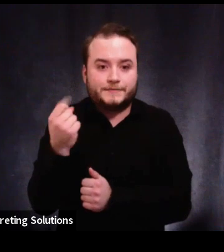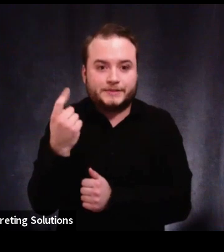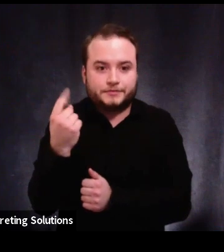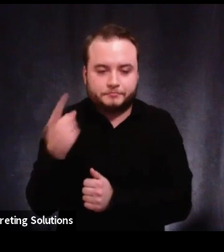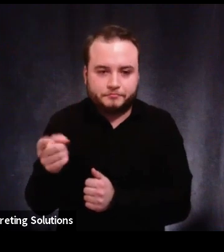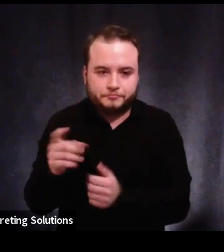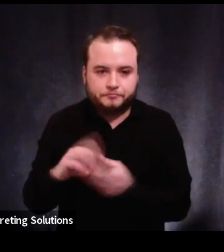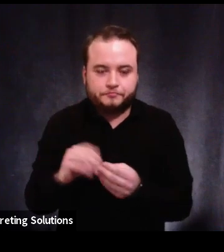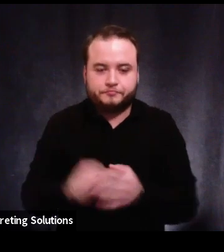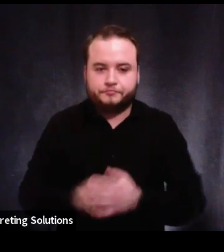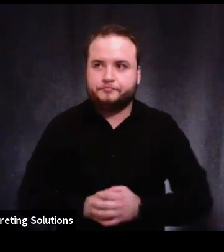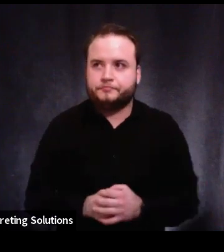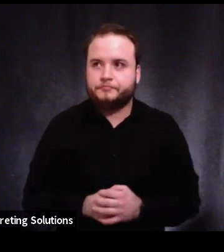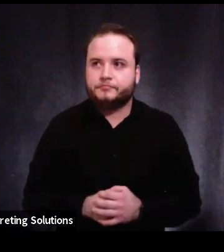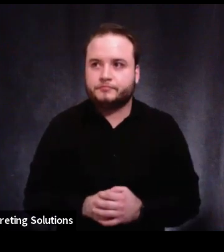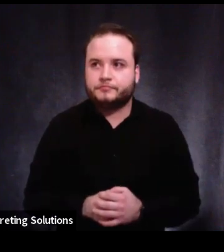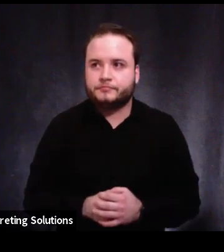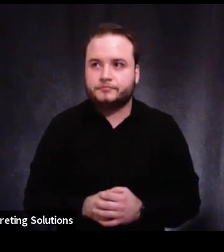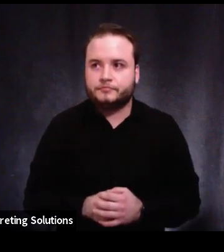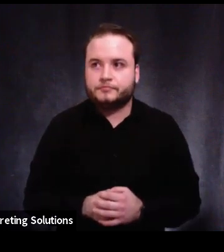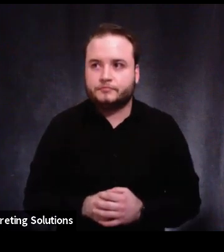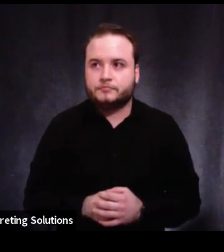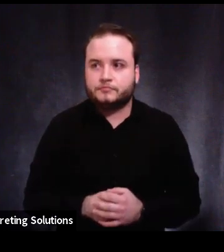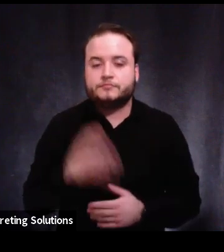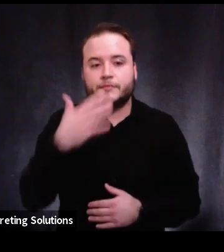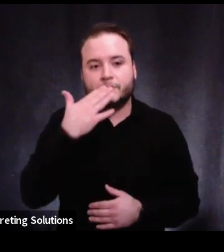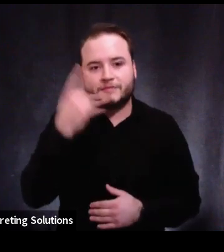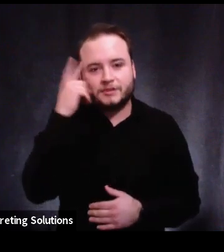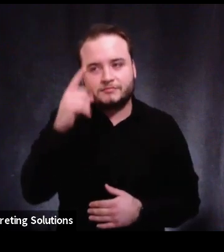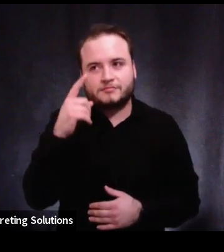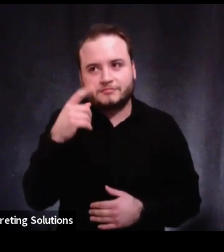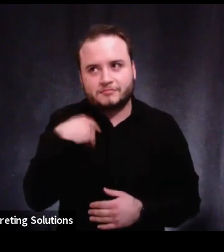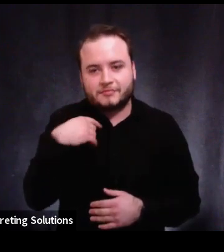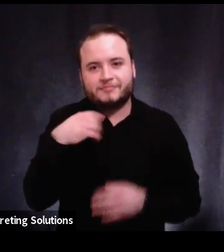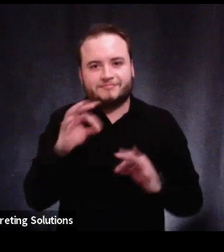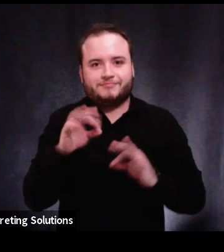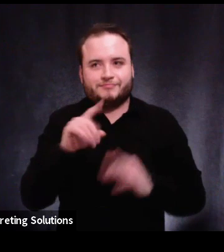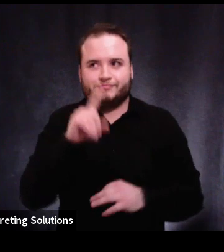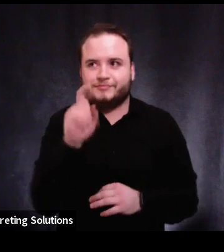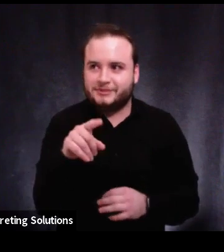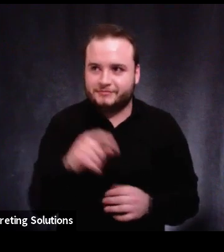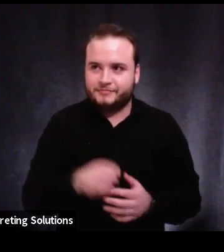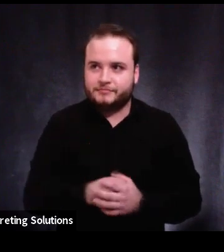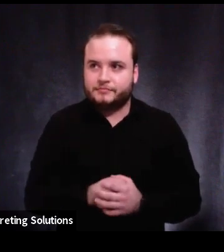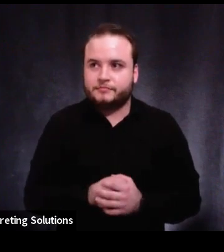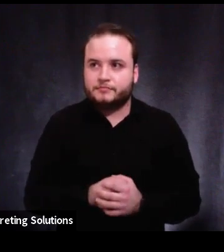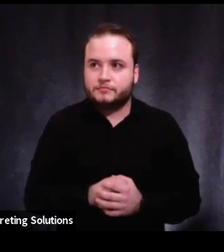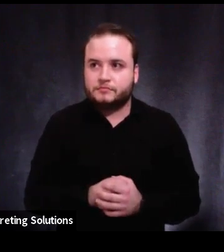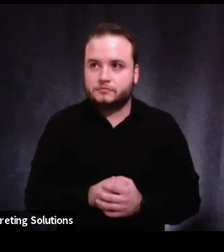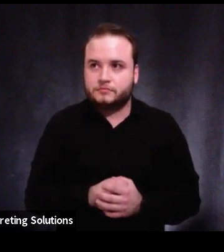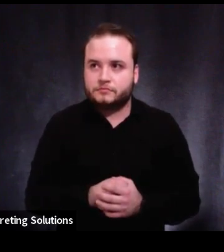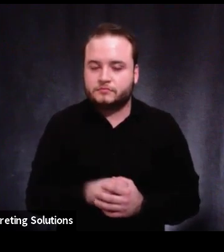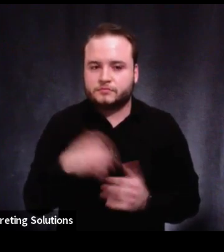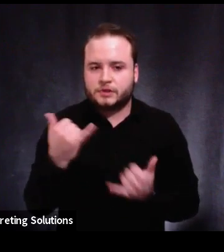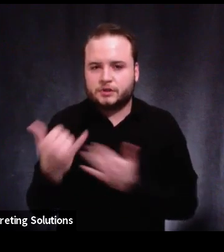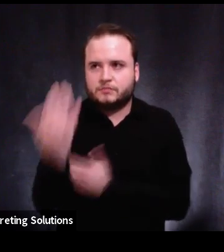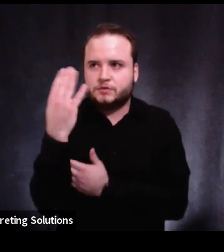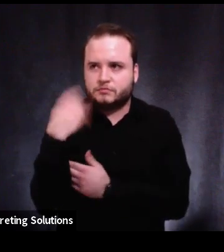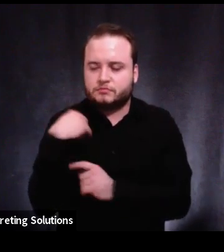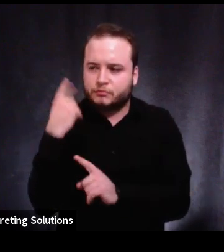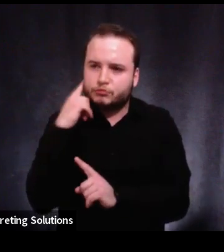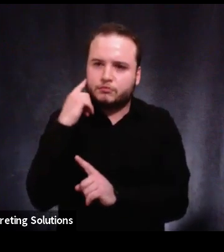guys, thank you for taking my question. I want to clarify something I think I heard in the 11 a.m. That we're estimating we have